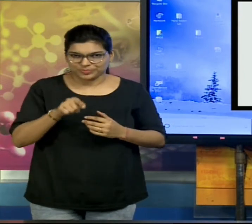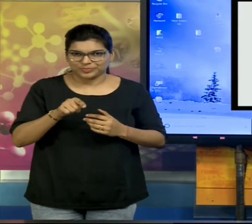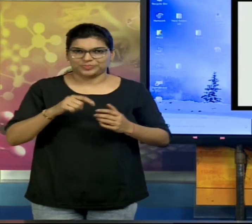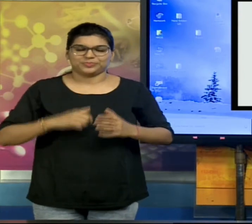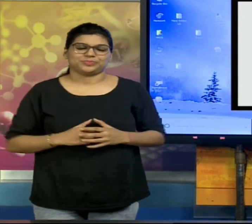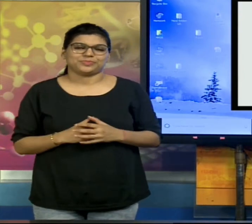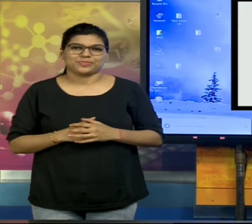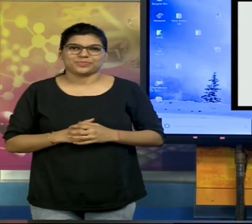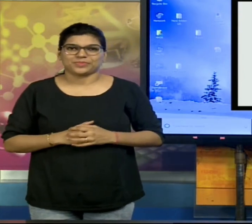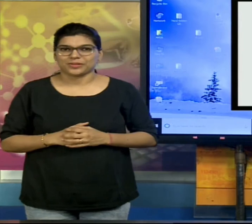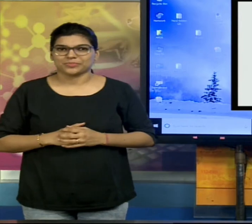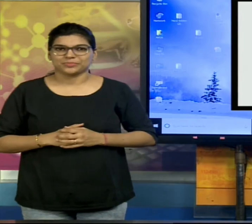to select.